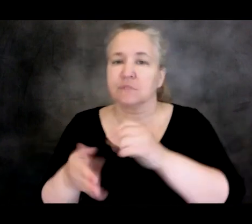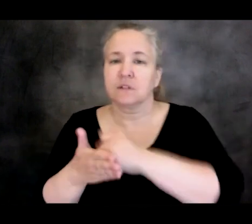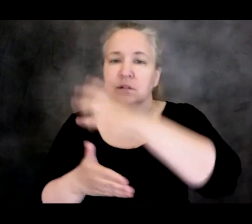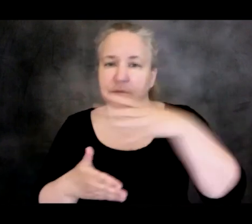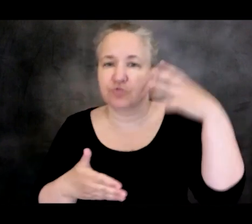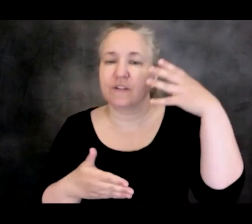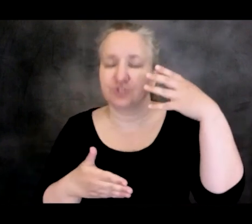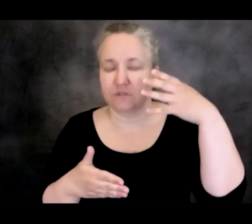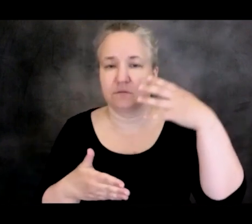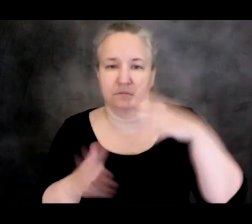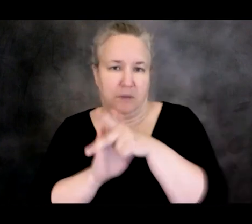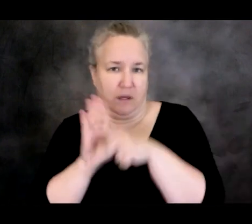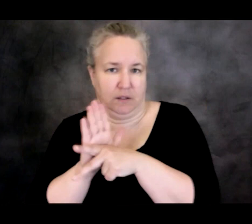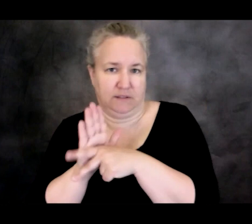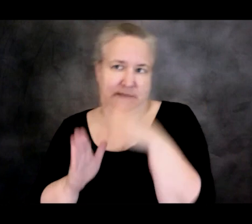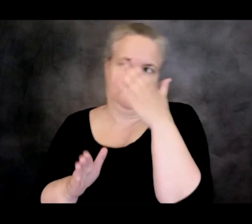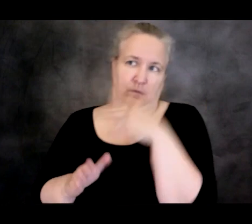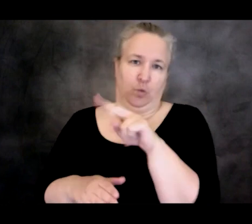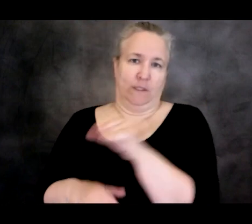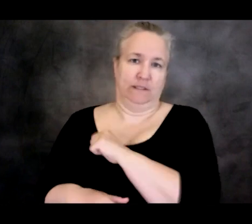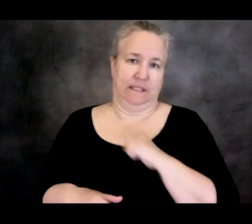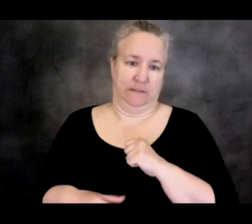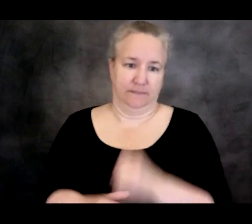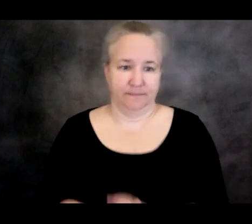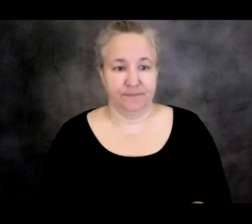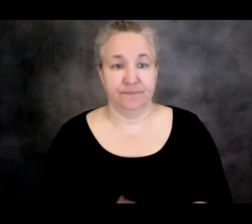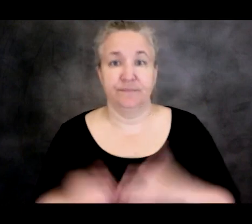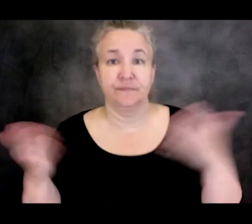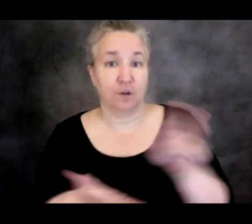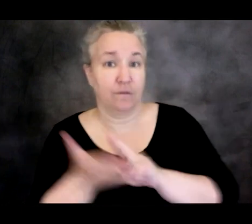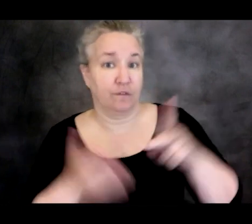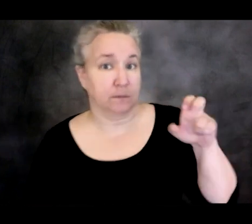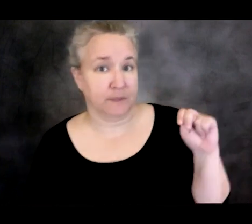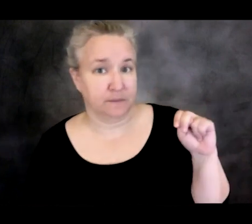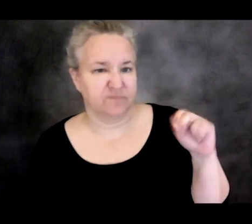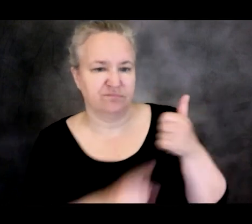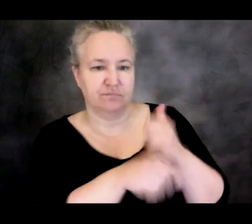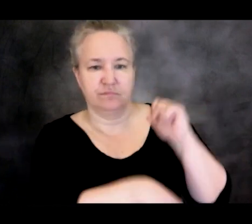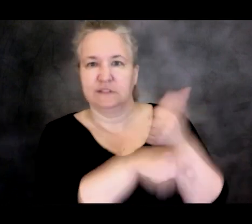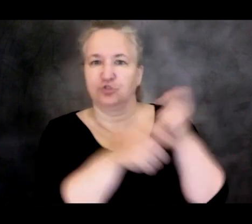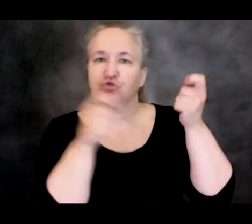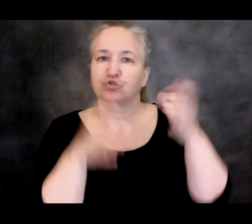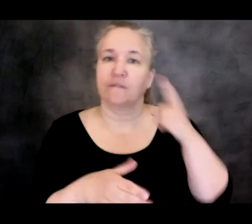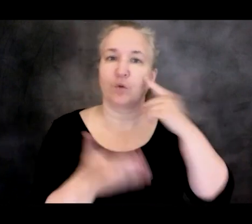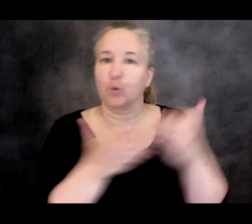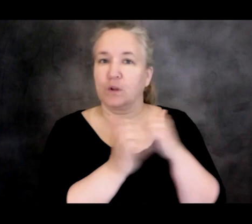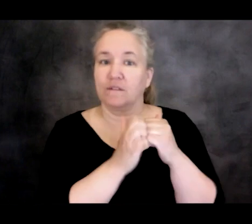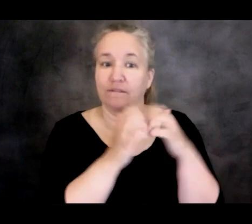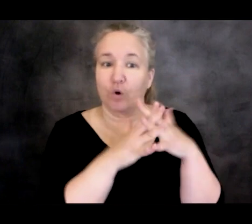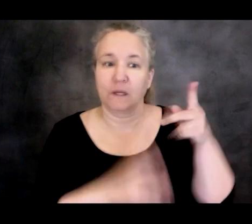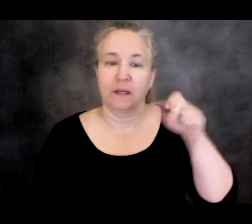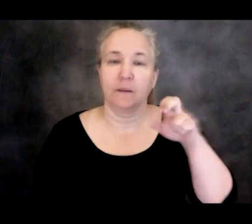US Senate. And at Penn, Professor Gonzales is the founding director of the newly formed Penn